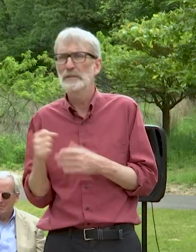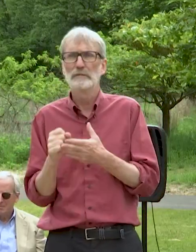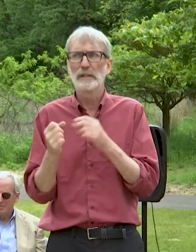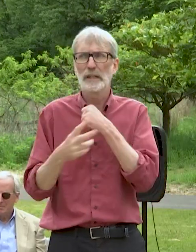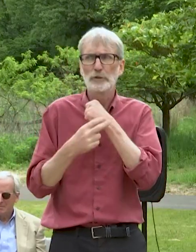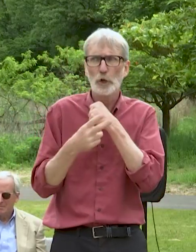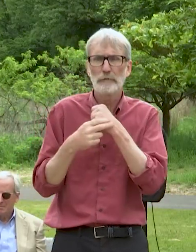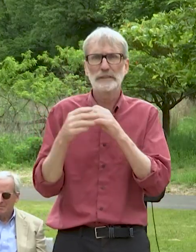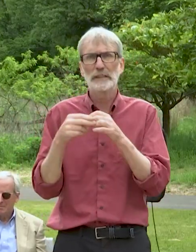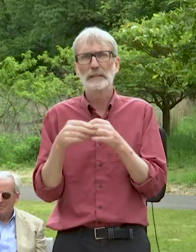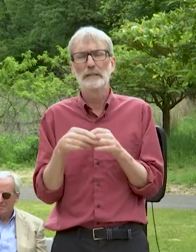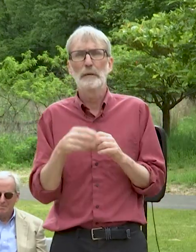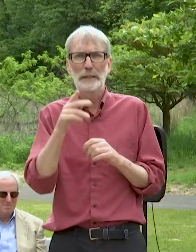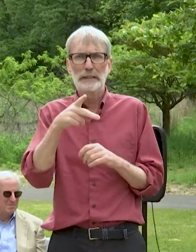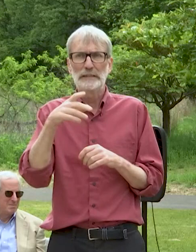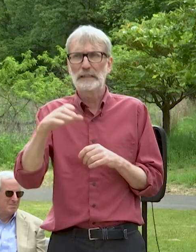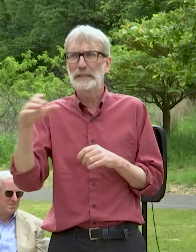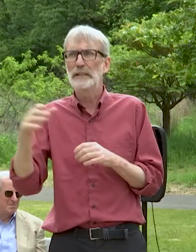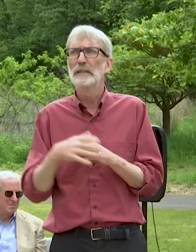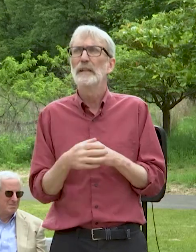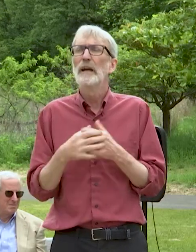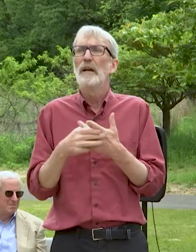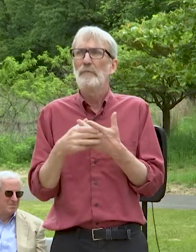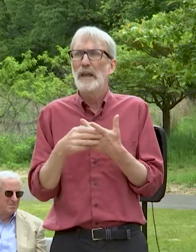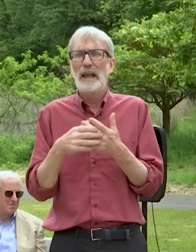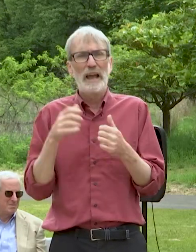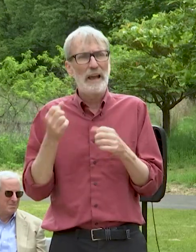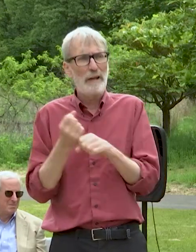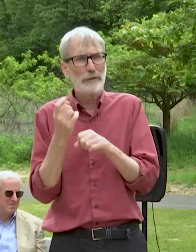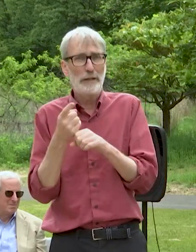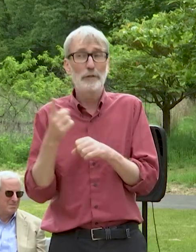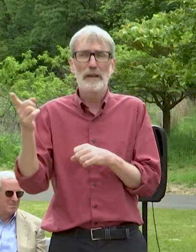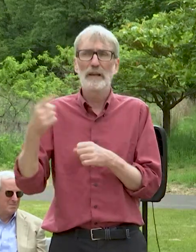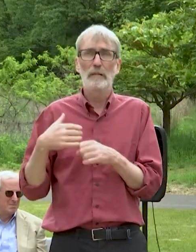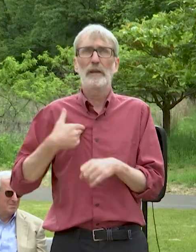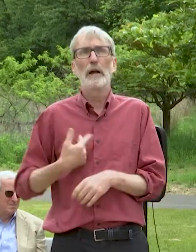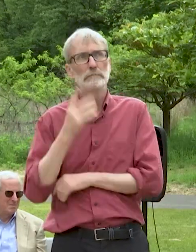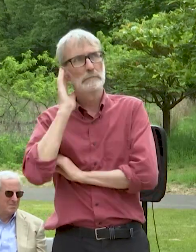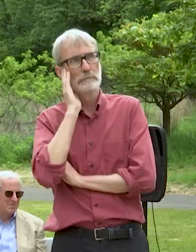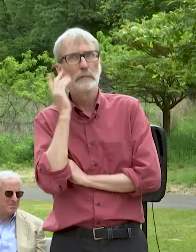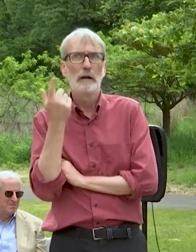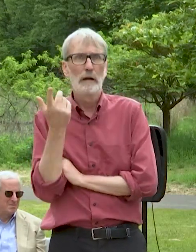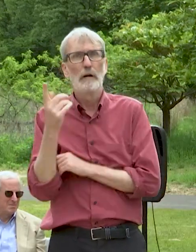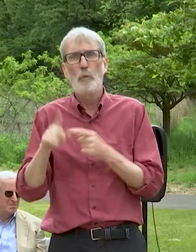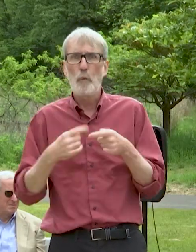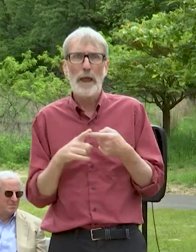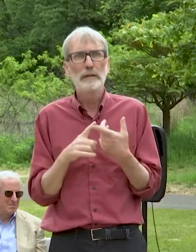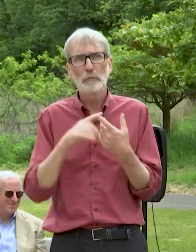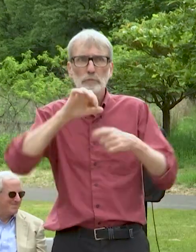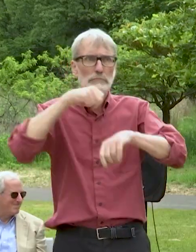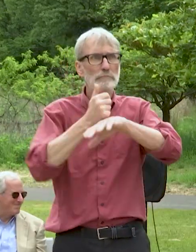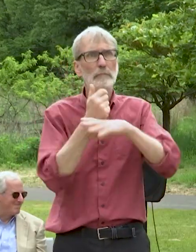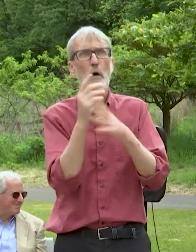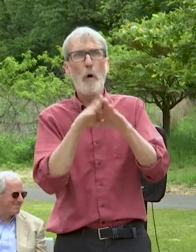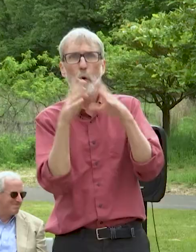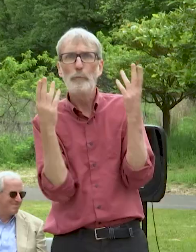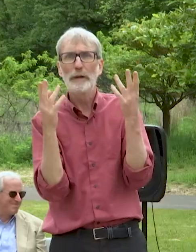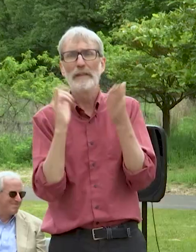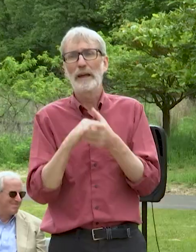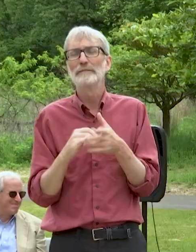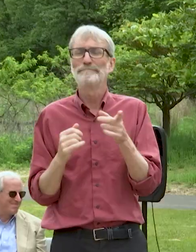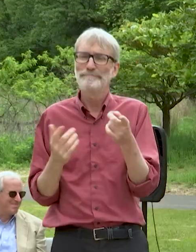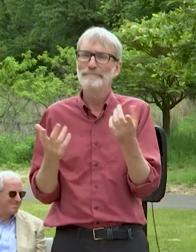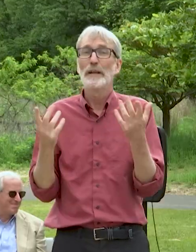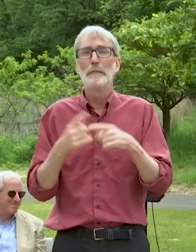state representatives. I think every year they got tired of me asking, when is the Environmental Center going to open?